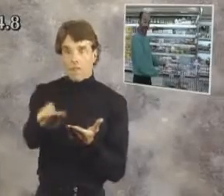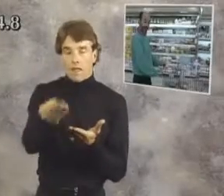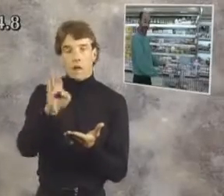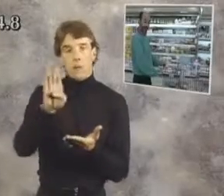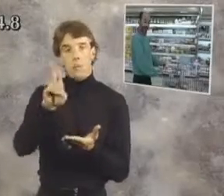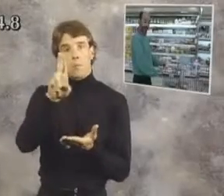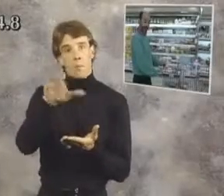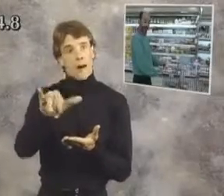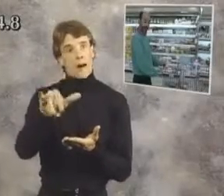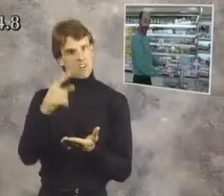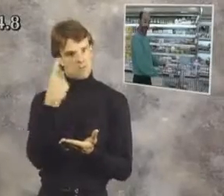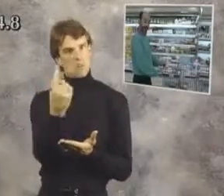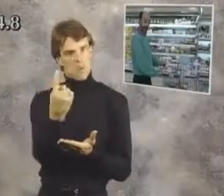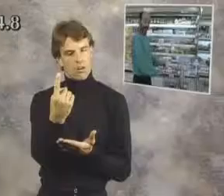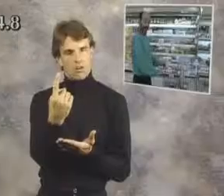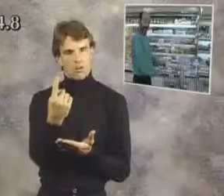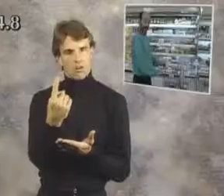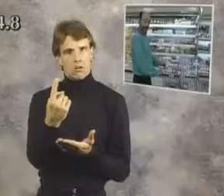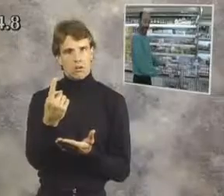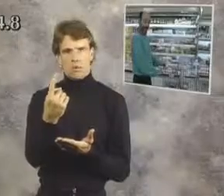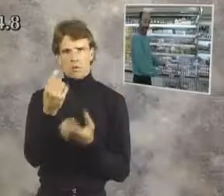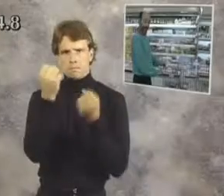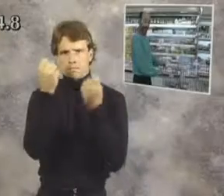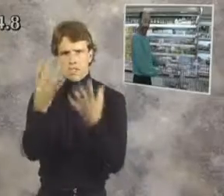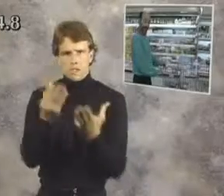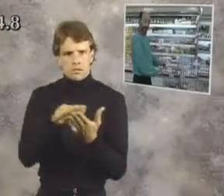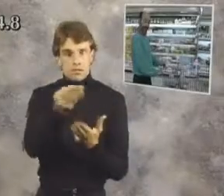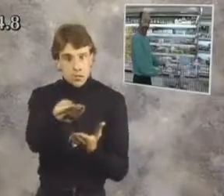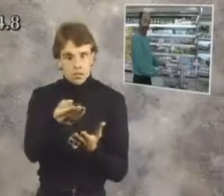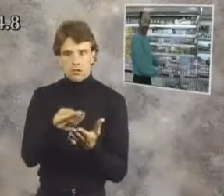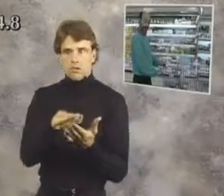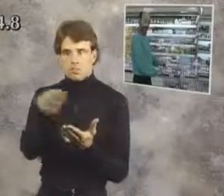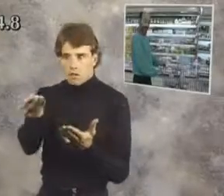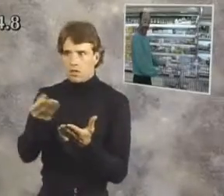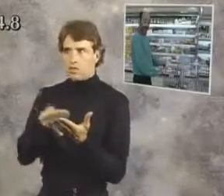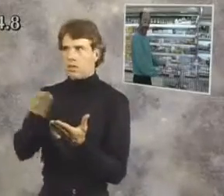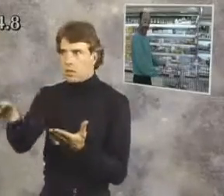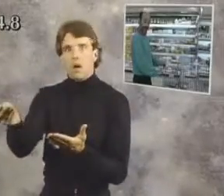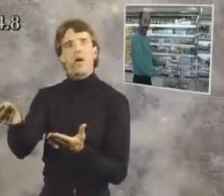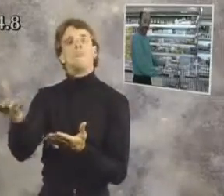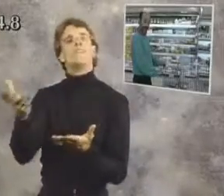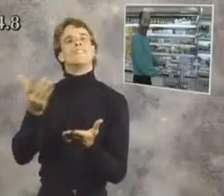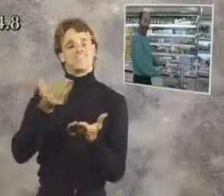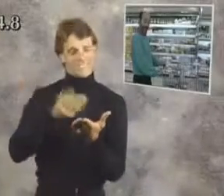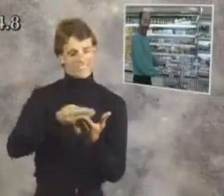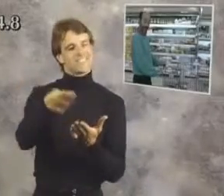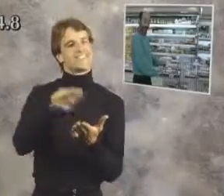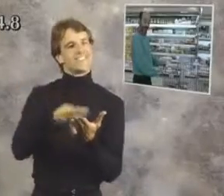This means to buy one thing, but when you buy many things, you are shopping.